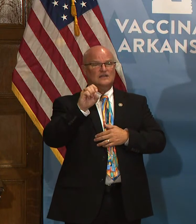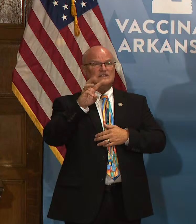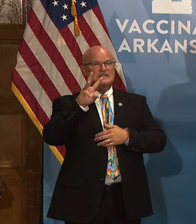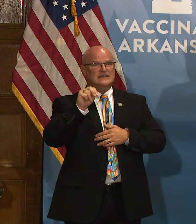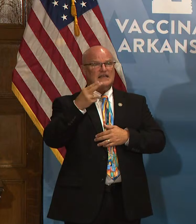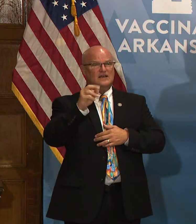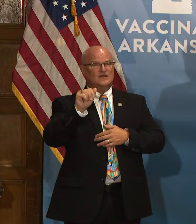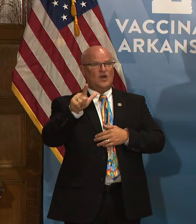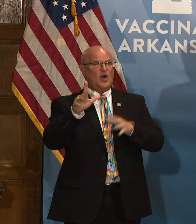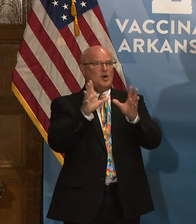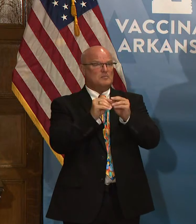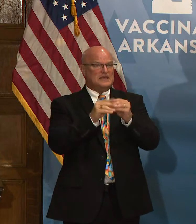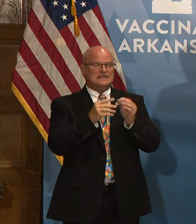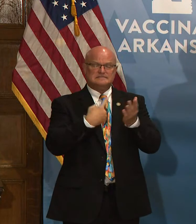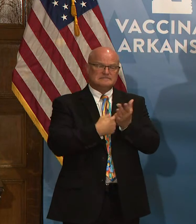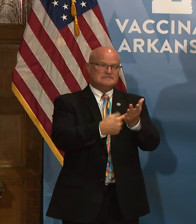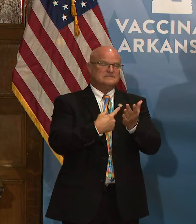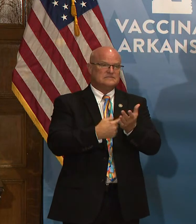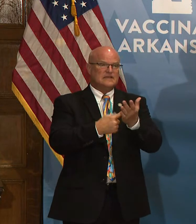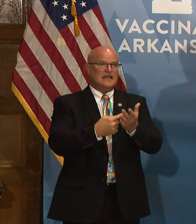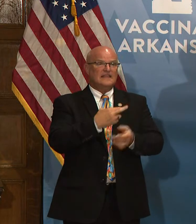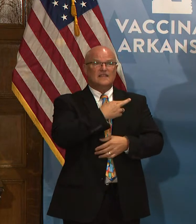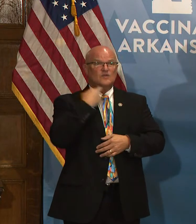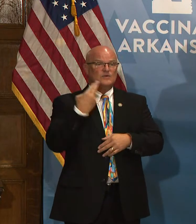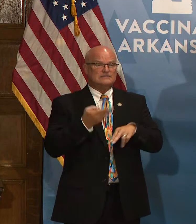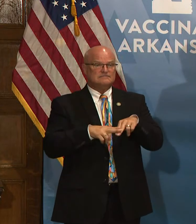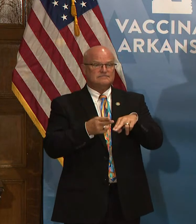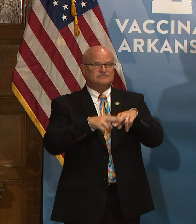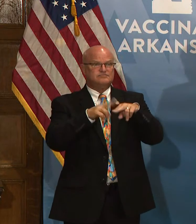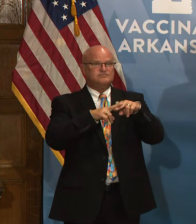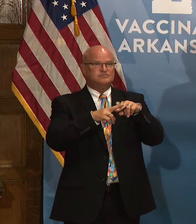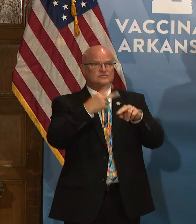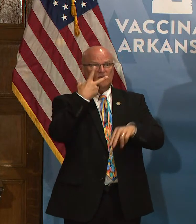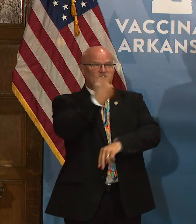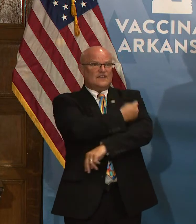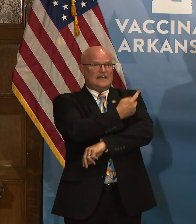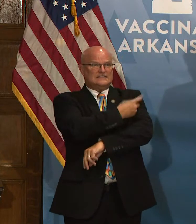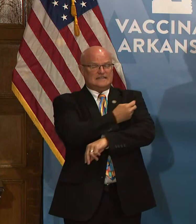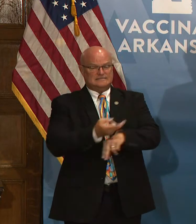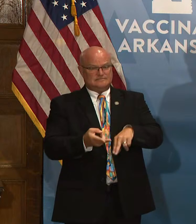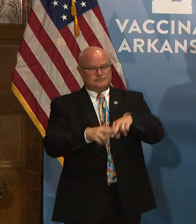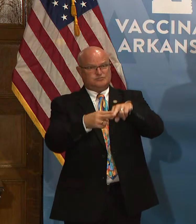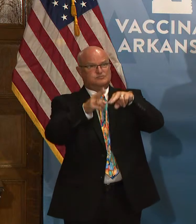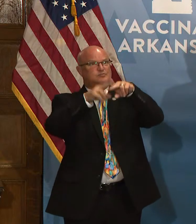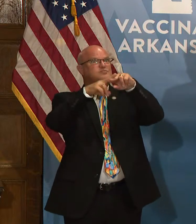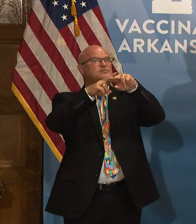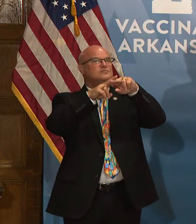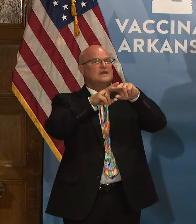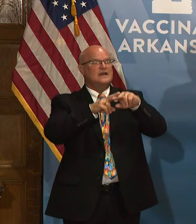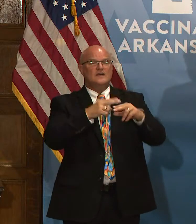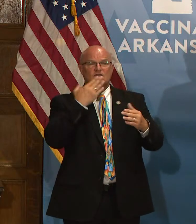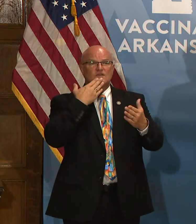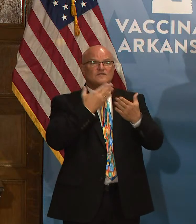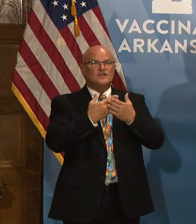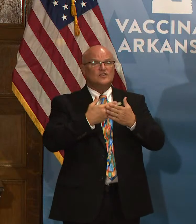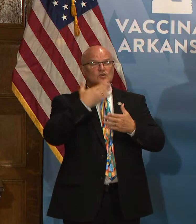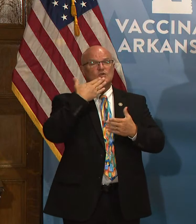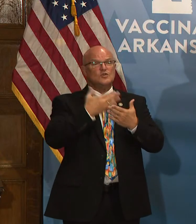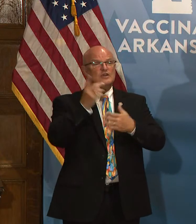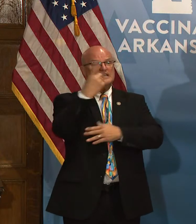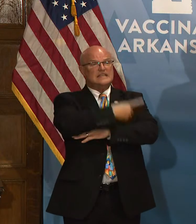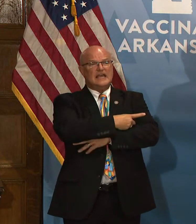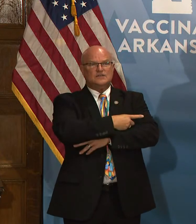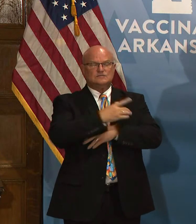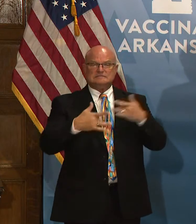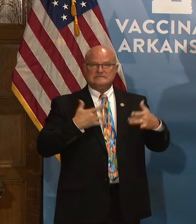and conversations, and then the risk increased as well. So you saw the vaccinations go up dramatically. We had some very, very high days that we